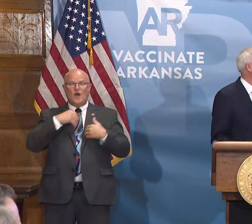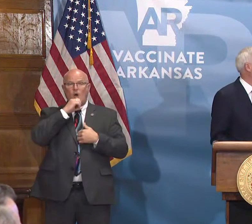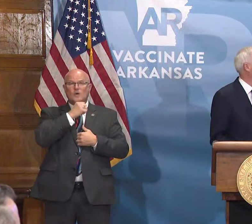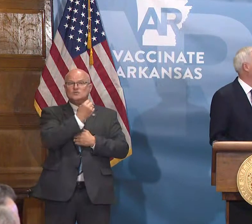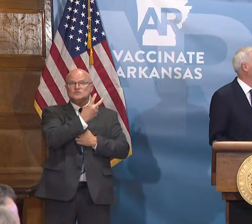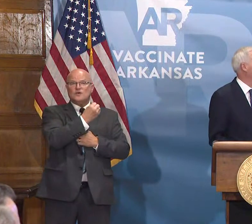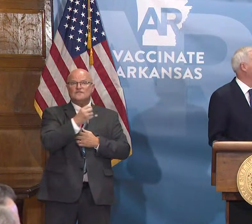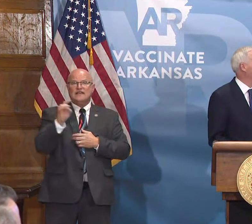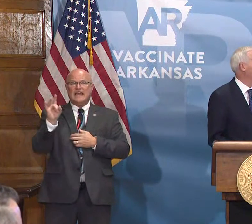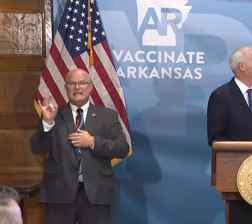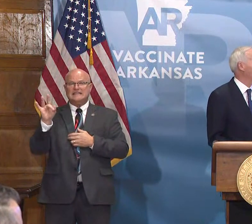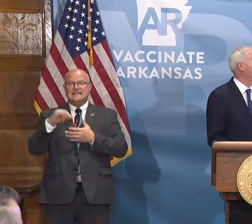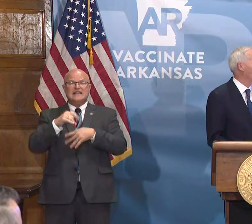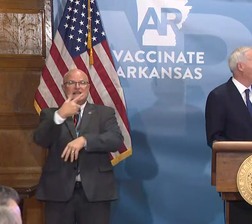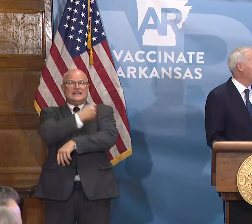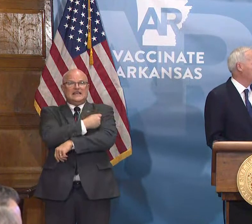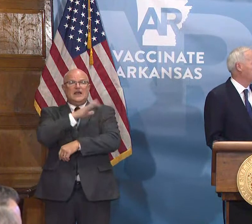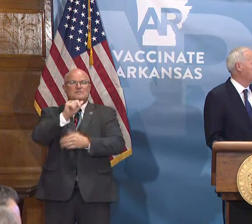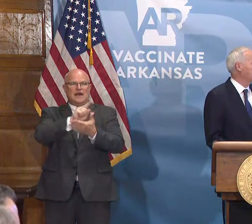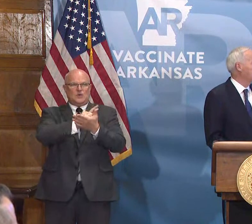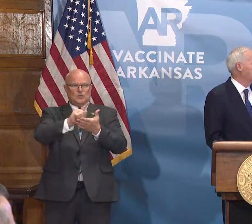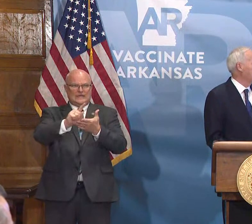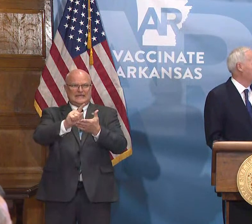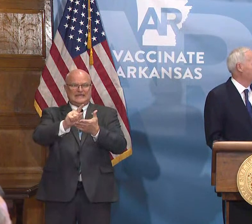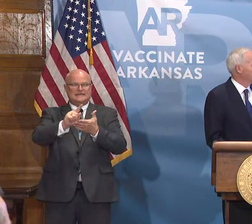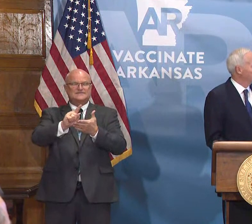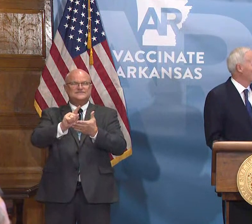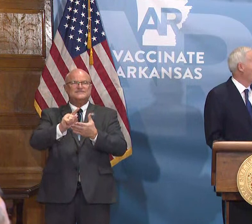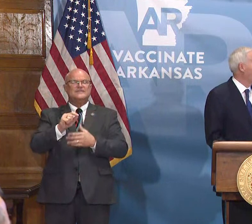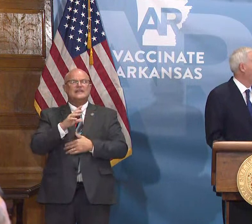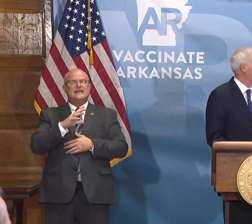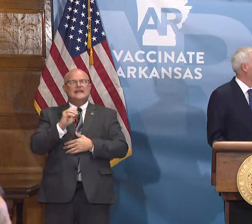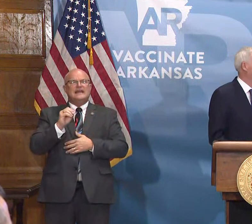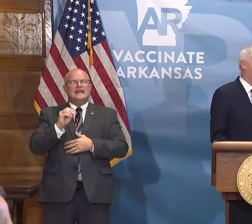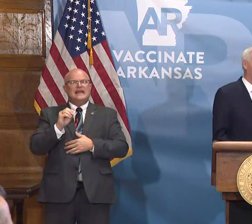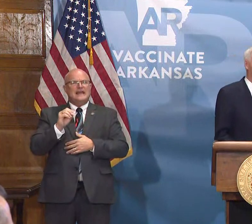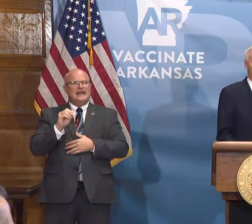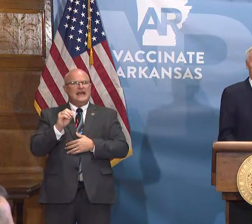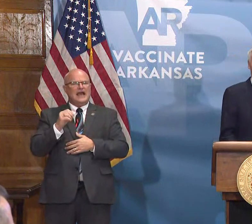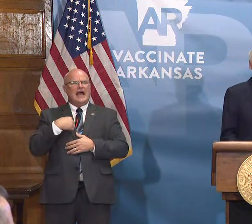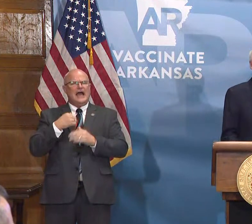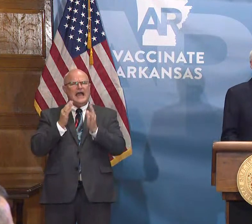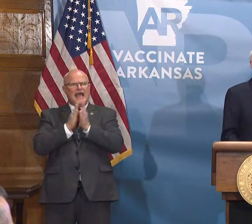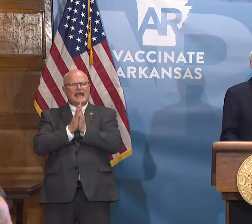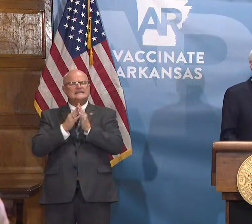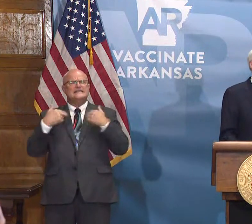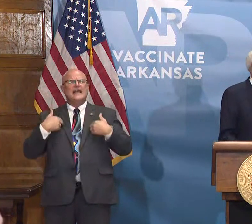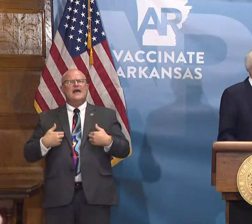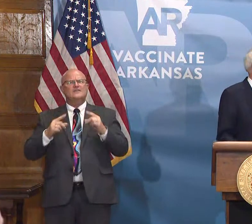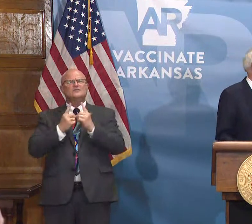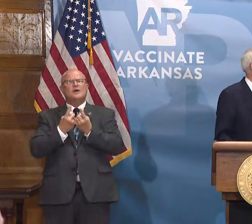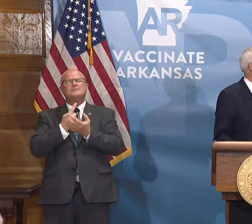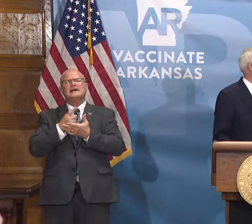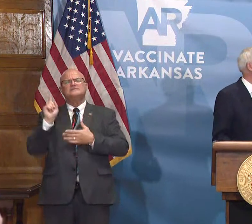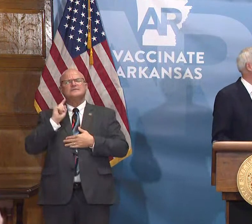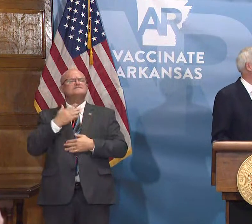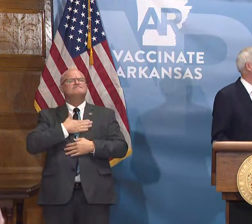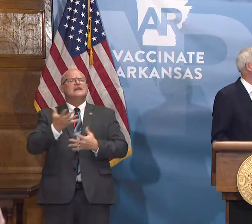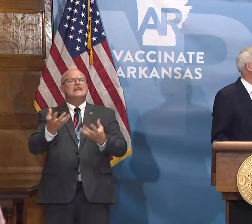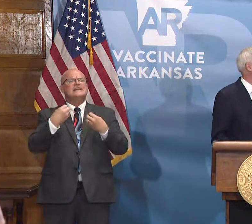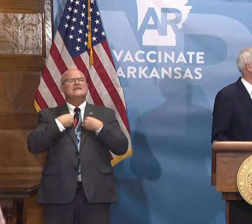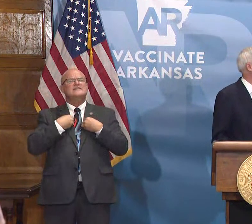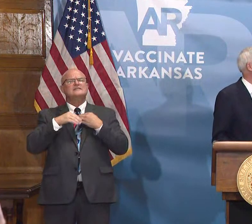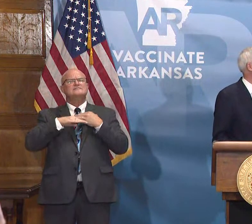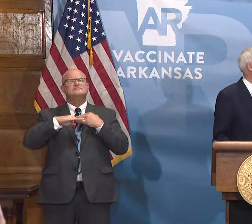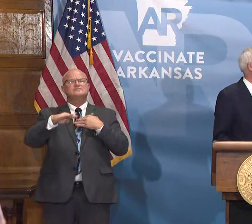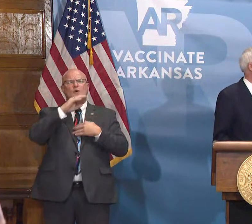to 18 that have immunized by week. And I've asked the health department last week to give us a trend